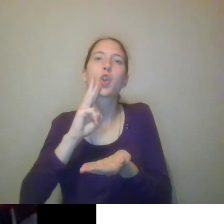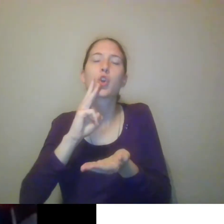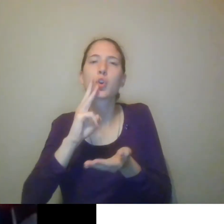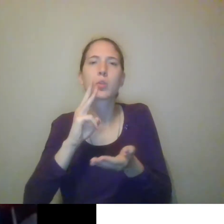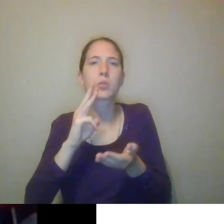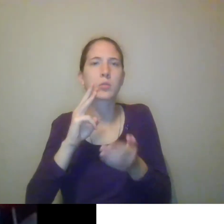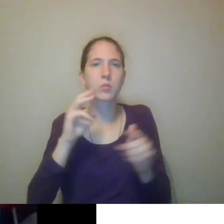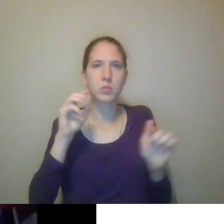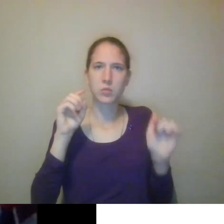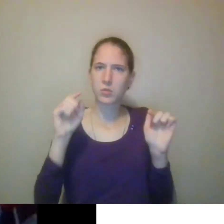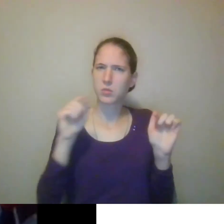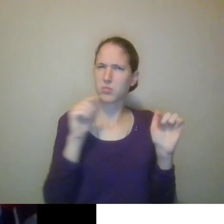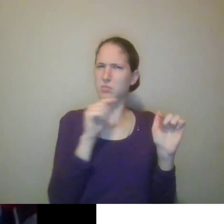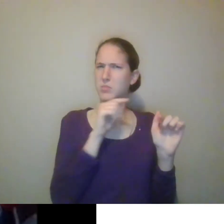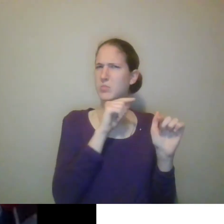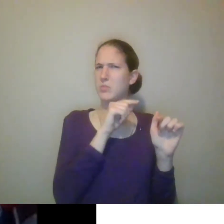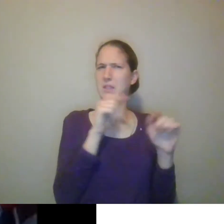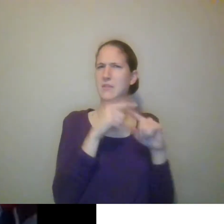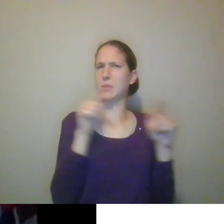of diluted?